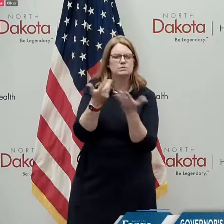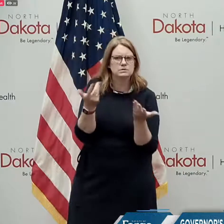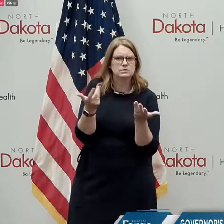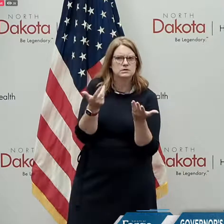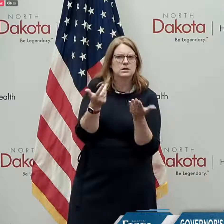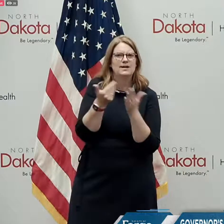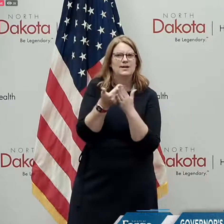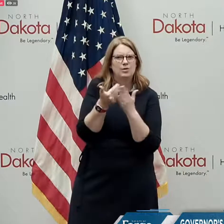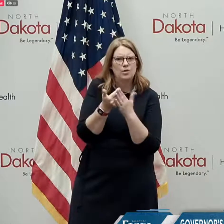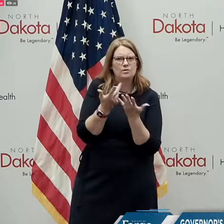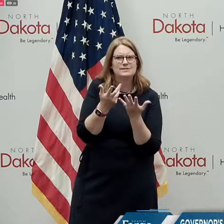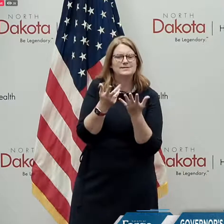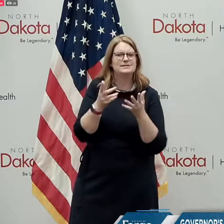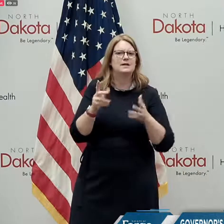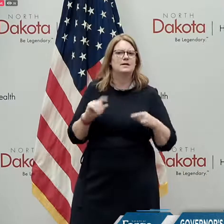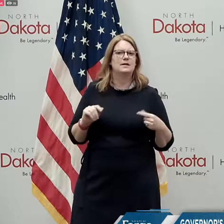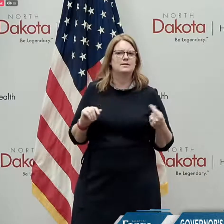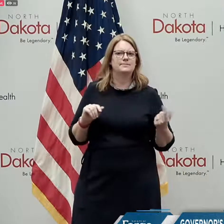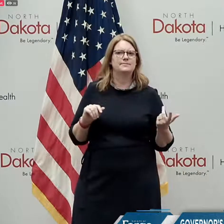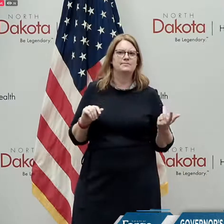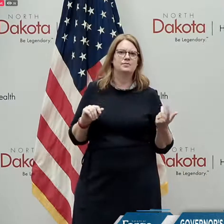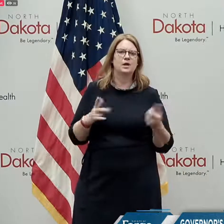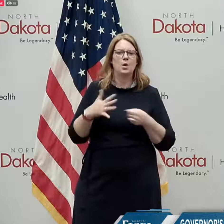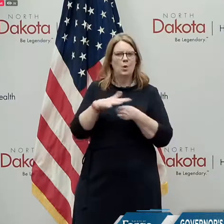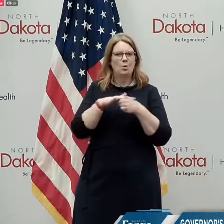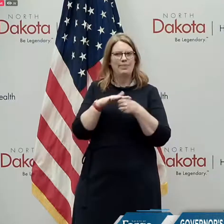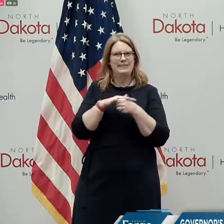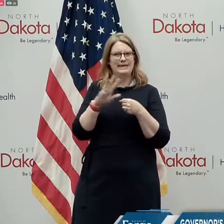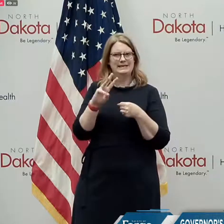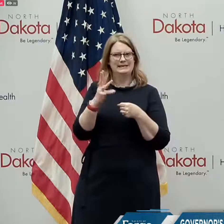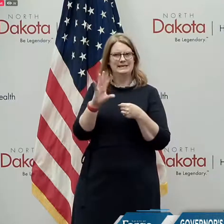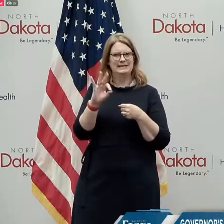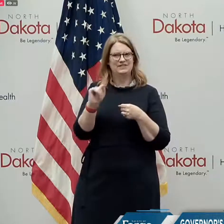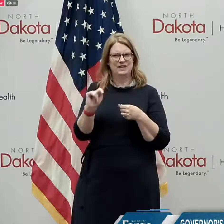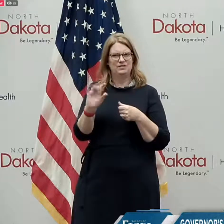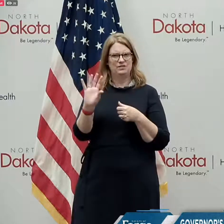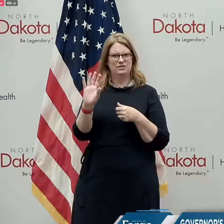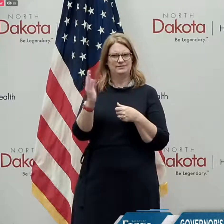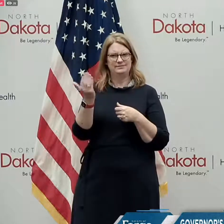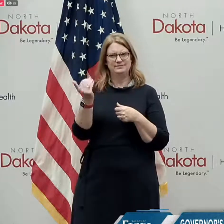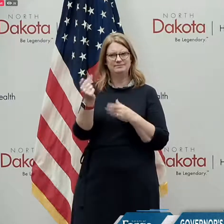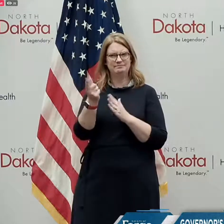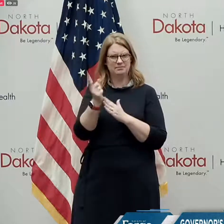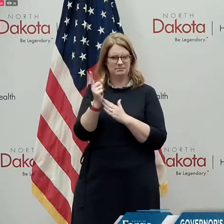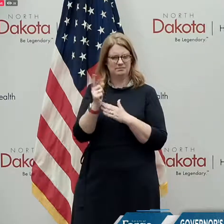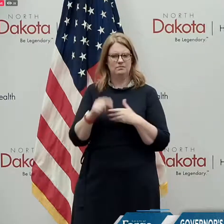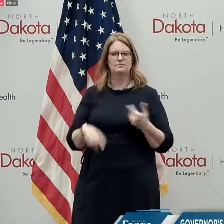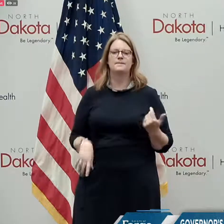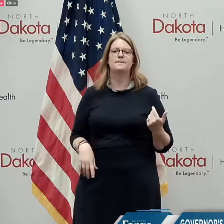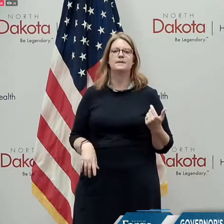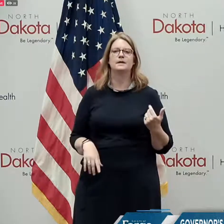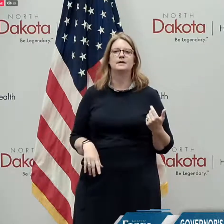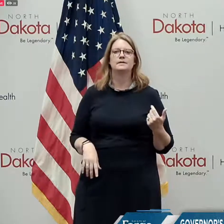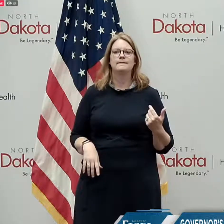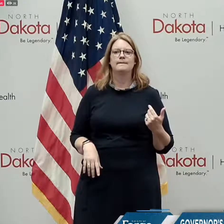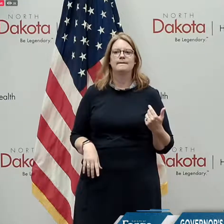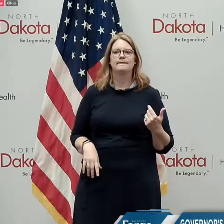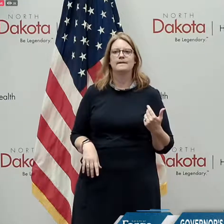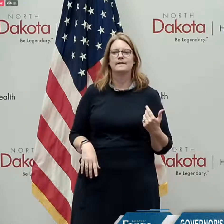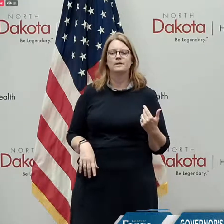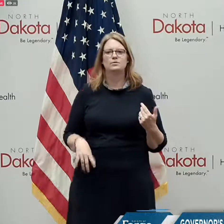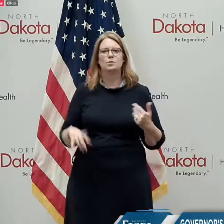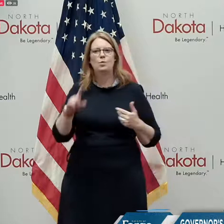contact being defined as, within 6 feet for 15 minutes, okay? So we're trying to